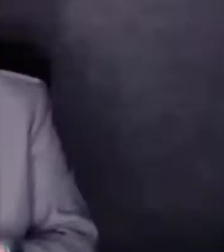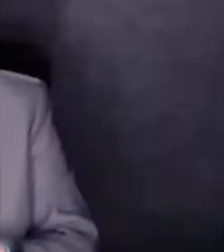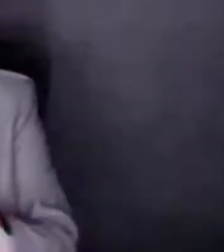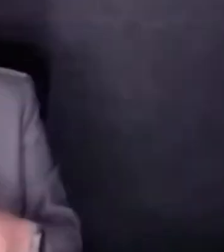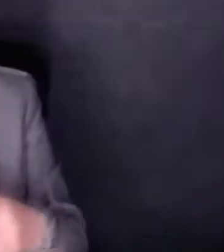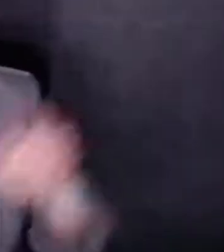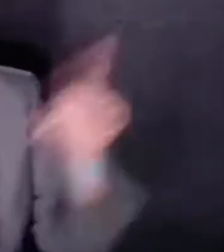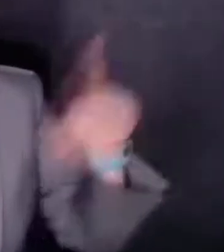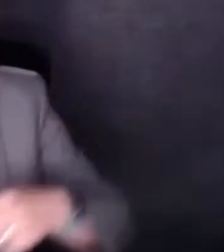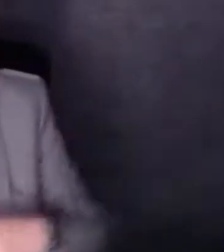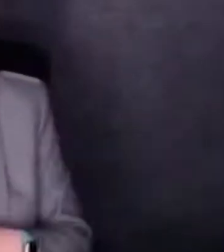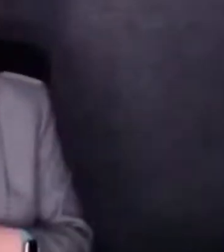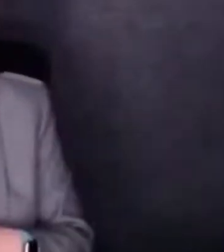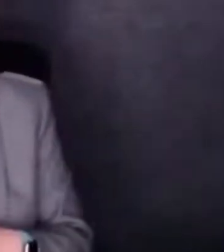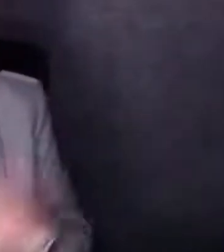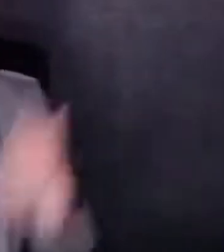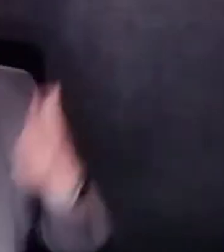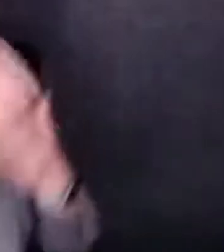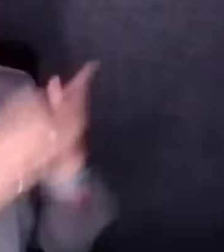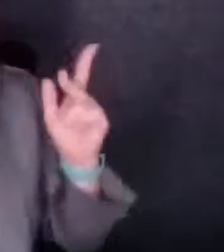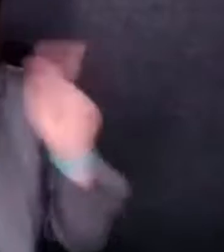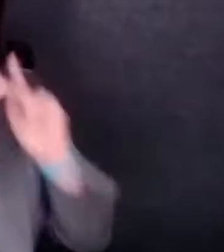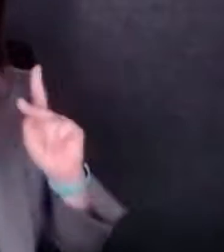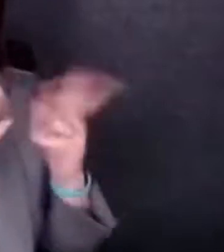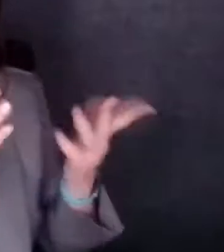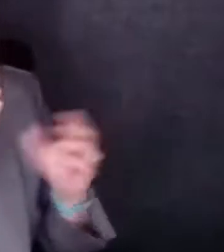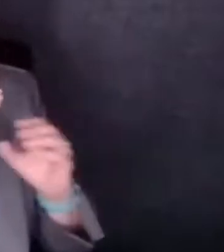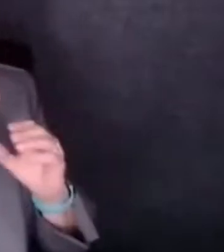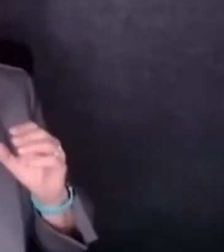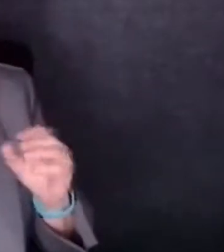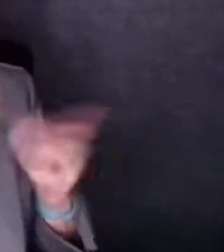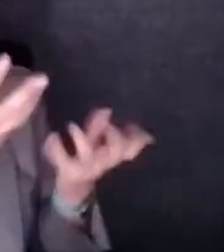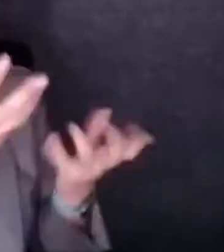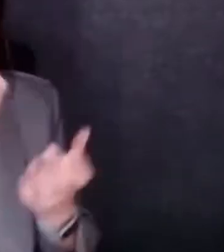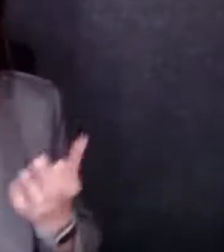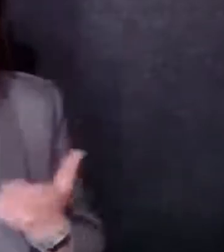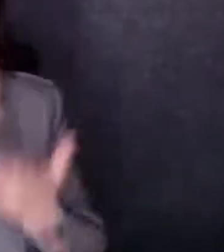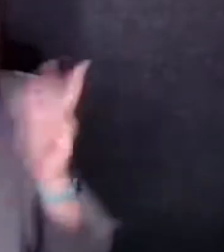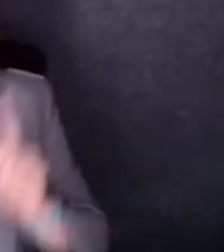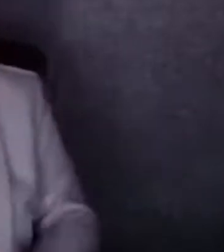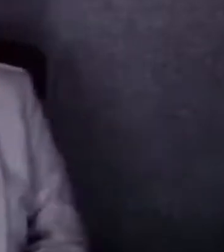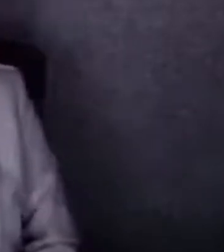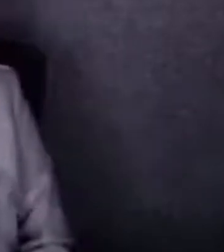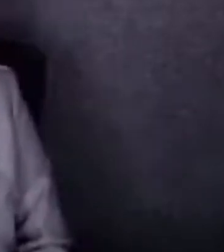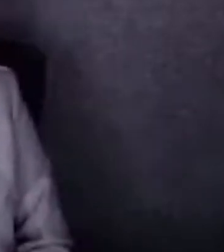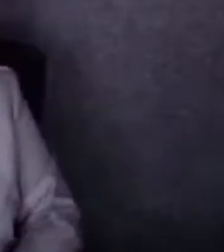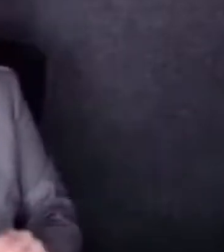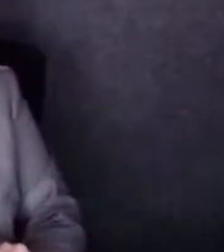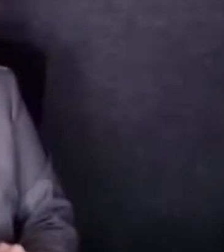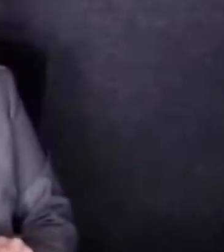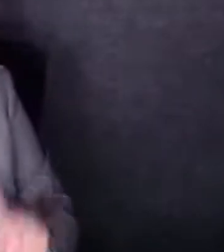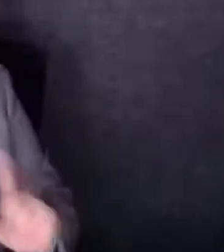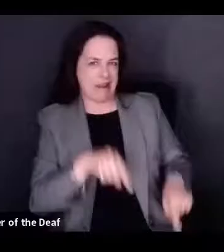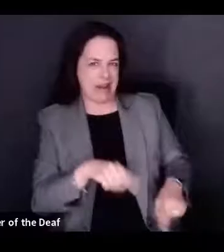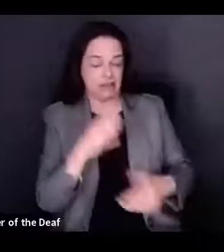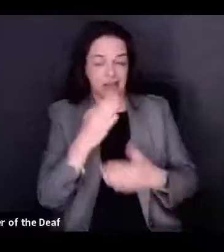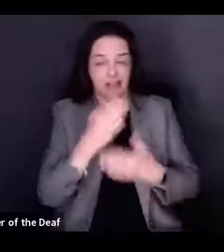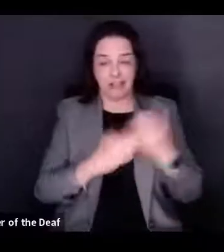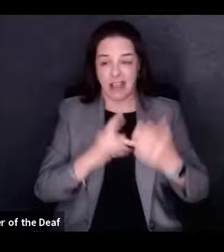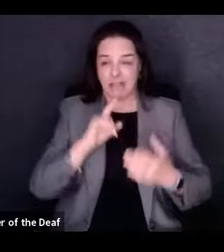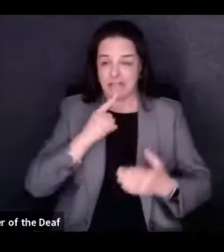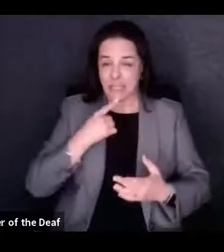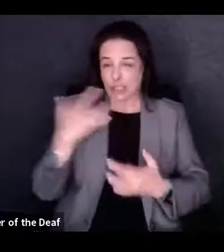may not be a priority for some. Some still have some unanswered questions, and some may have some very serious concerns or